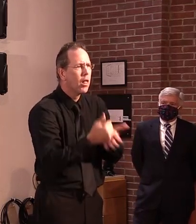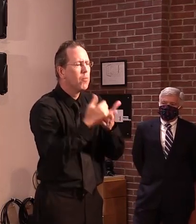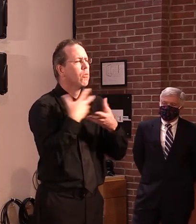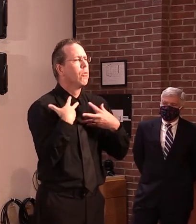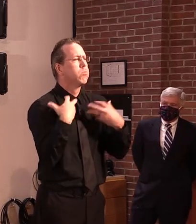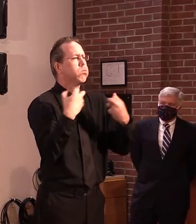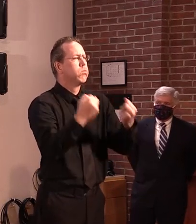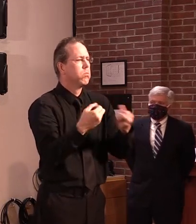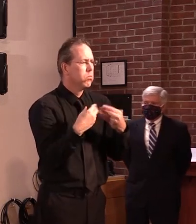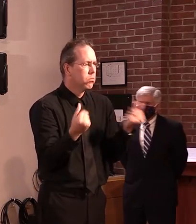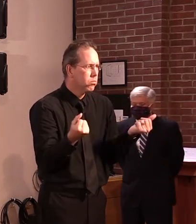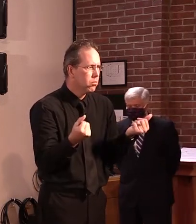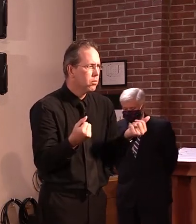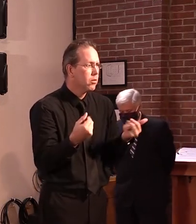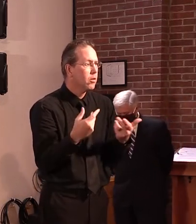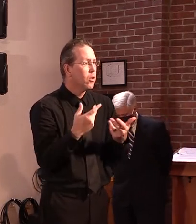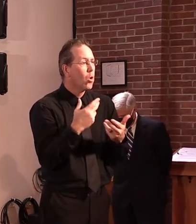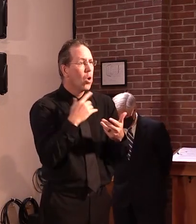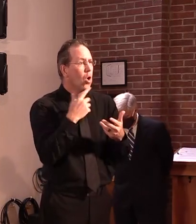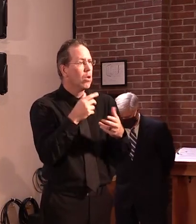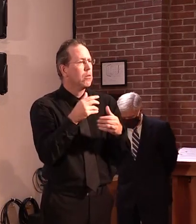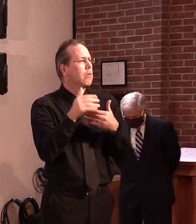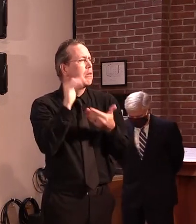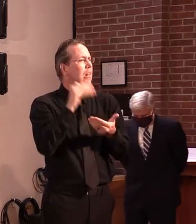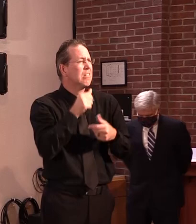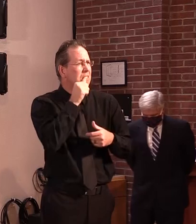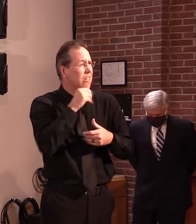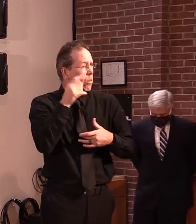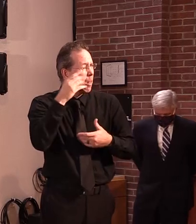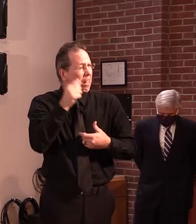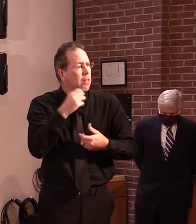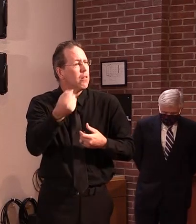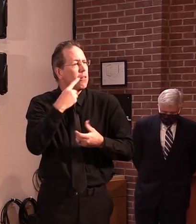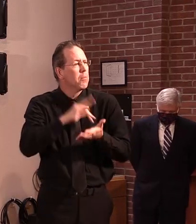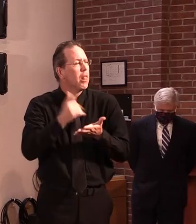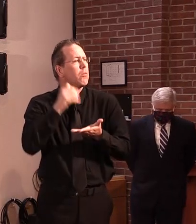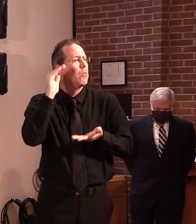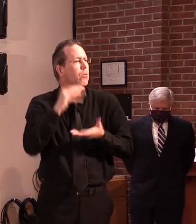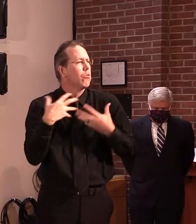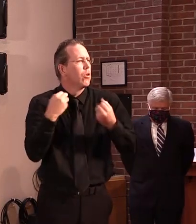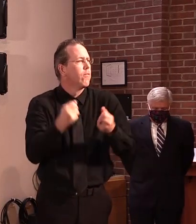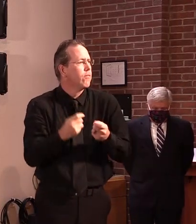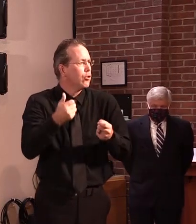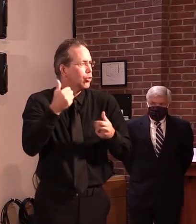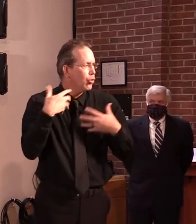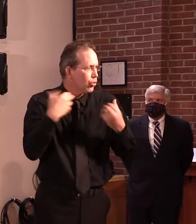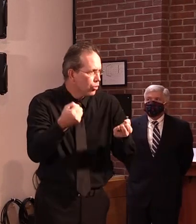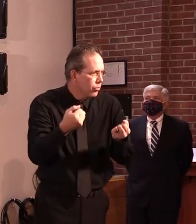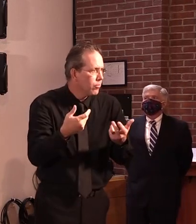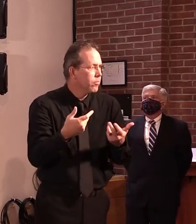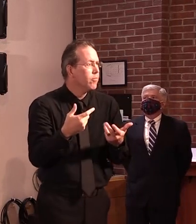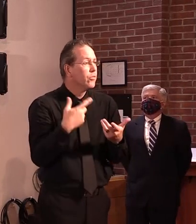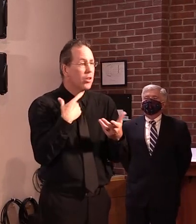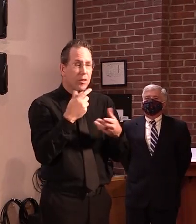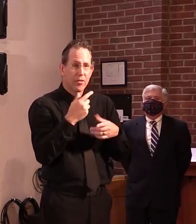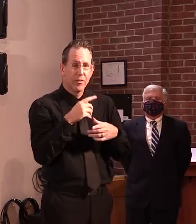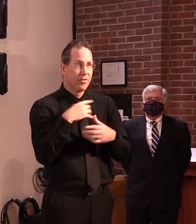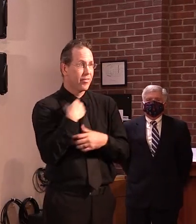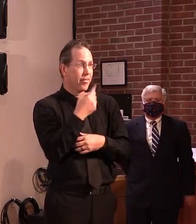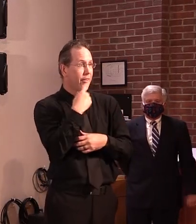and duration of that illness. It won't just take it away magically, but it will help ameliorate some of those